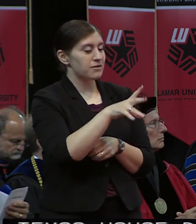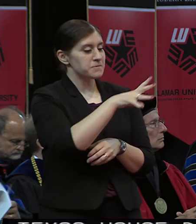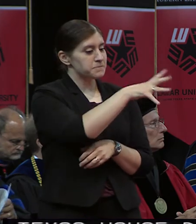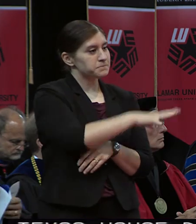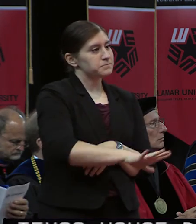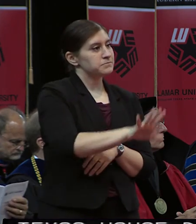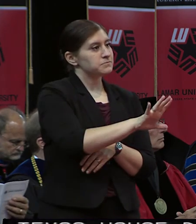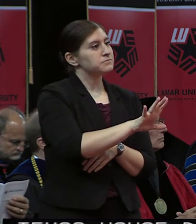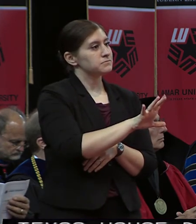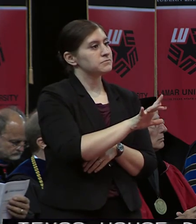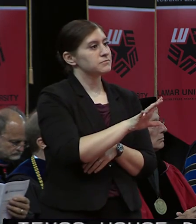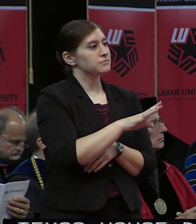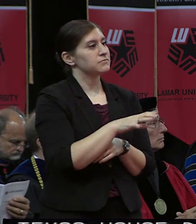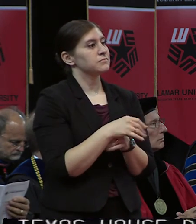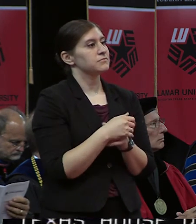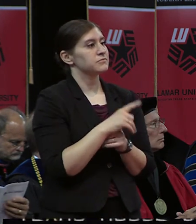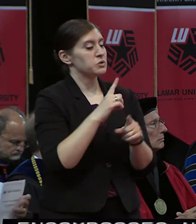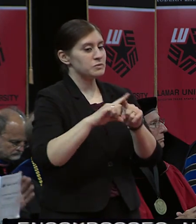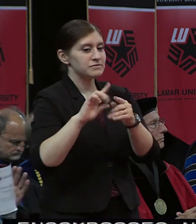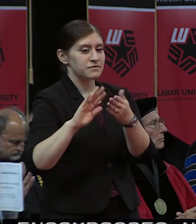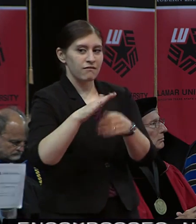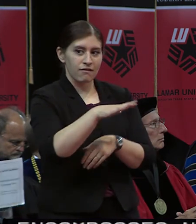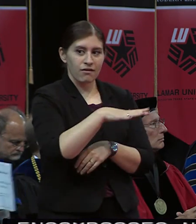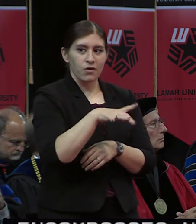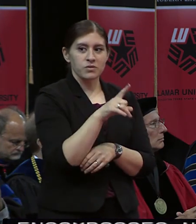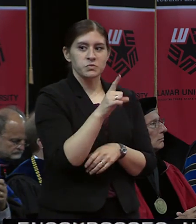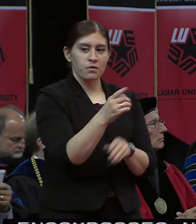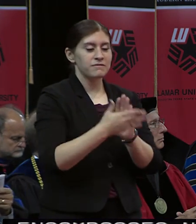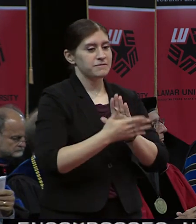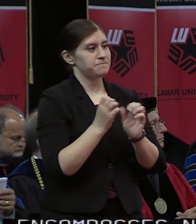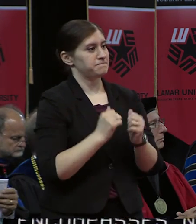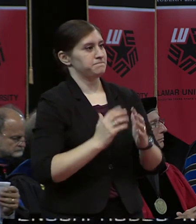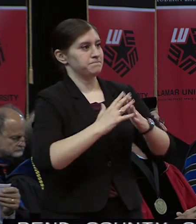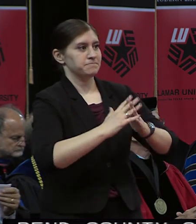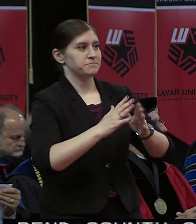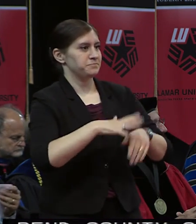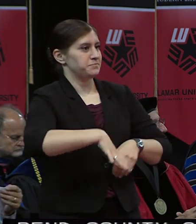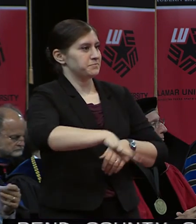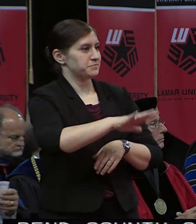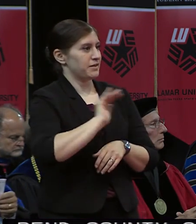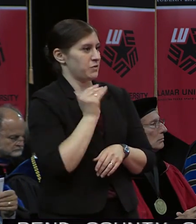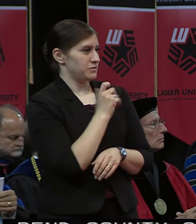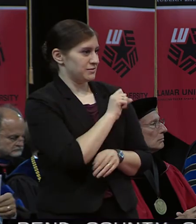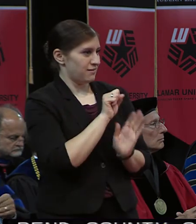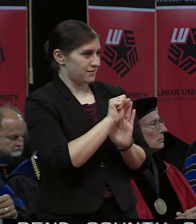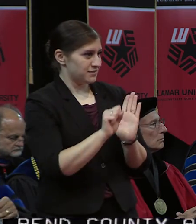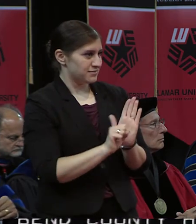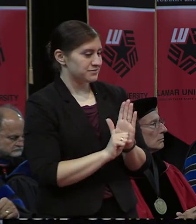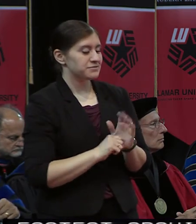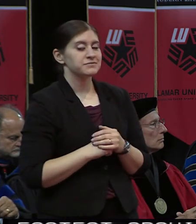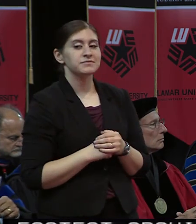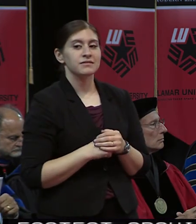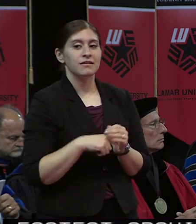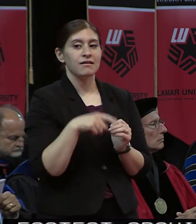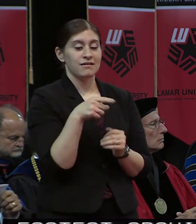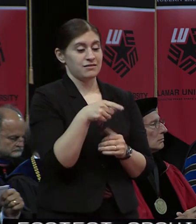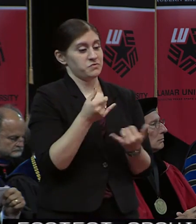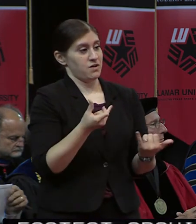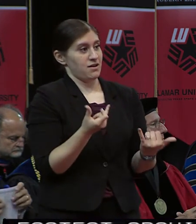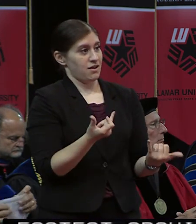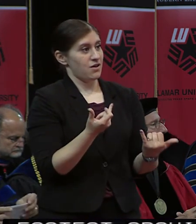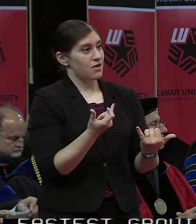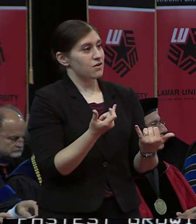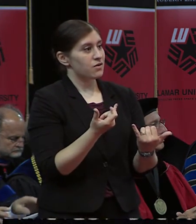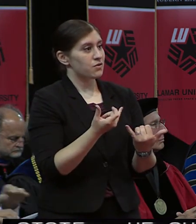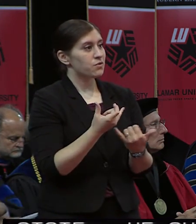encompasses northwestern Fort Bend County and is one of the fastest growing regions in our state. He currently presides